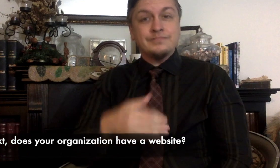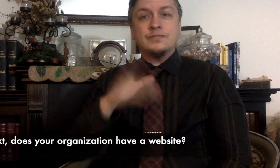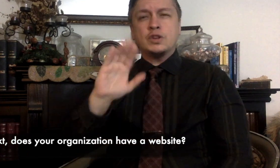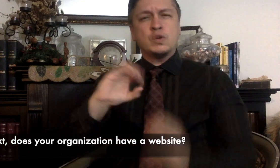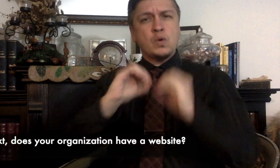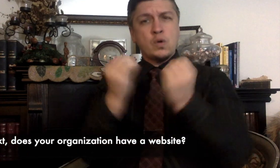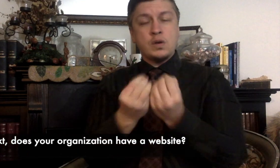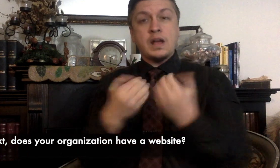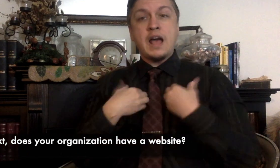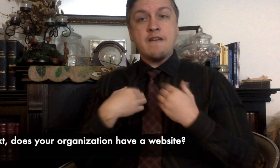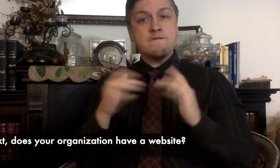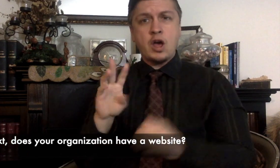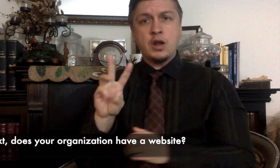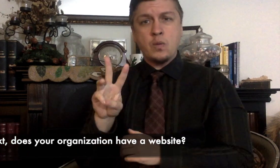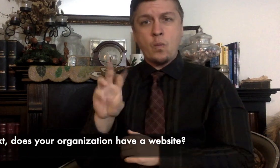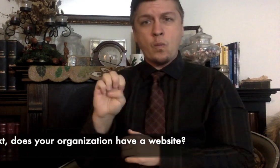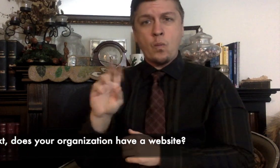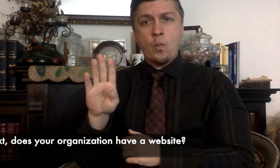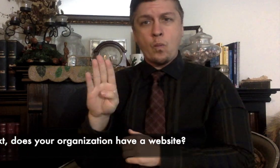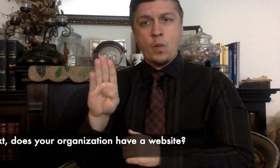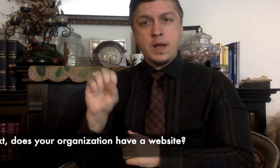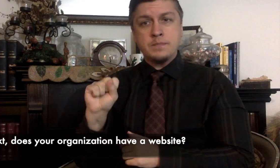Next, does your organization have a website?